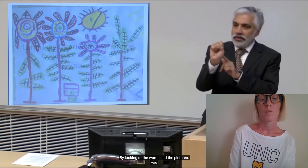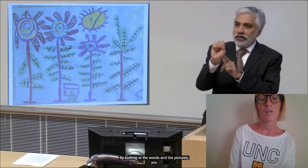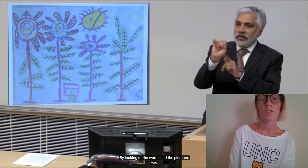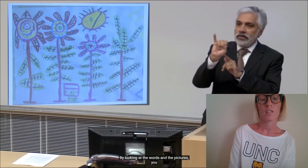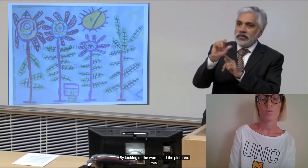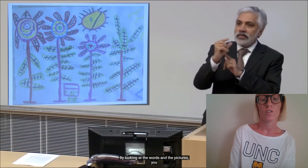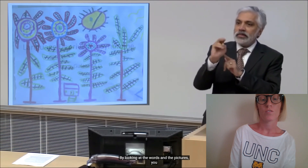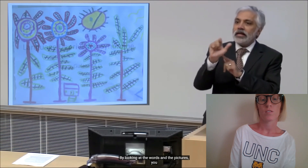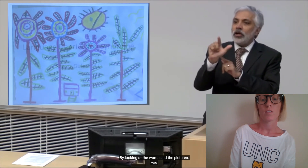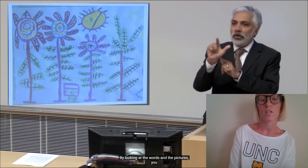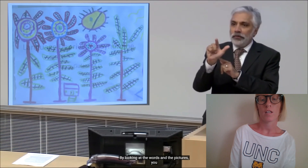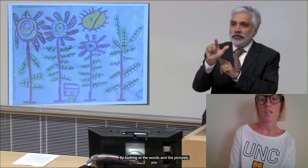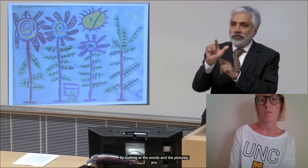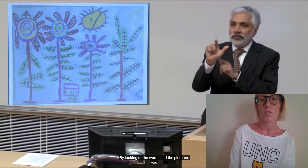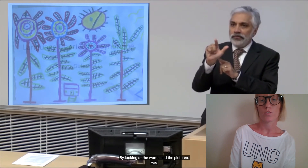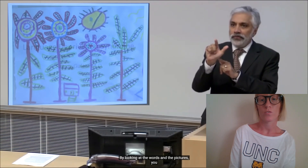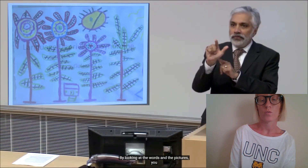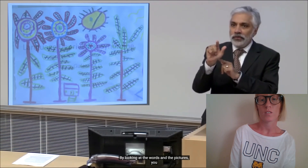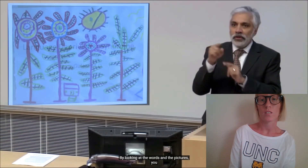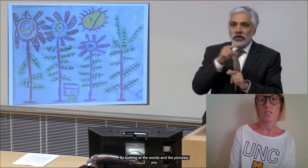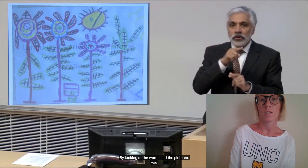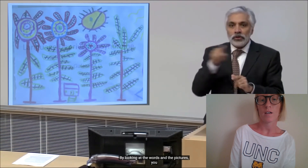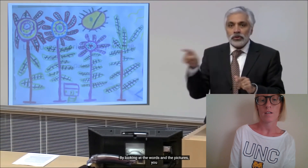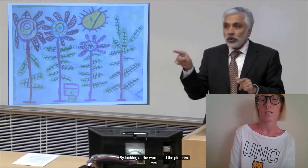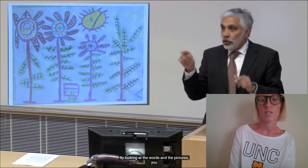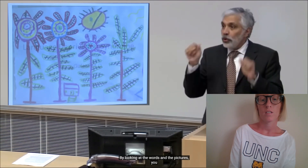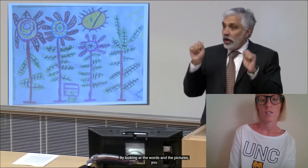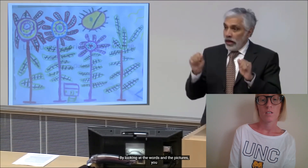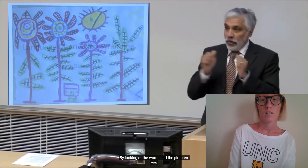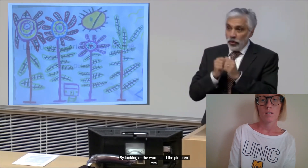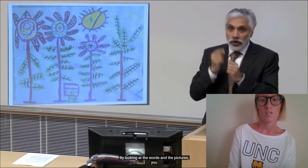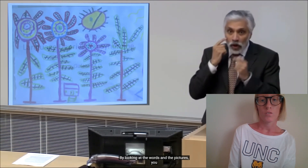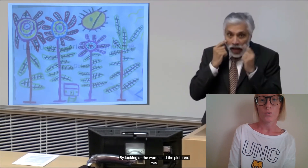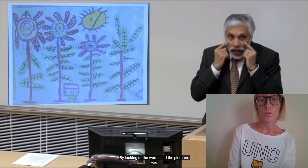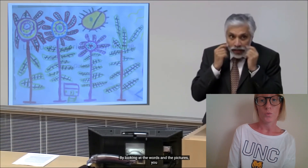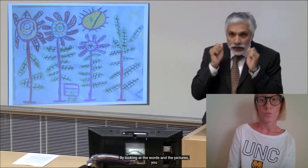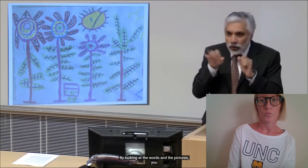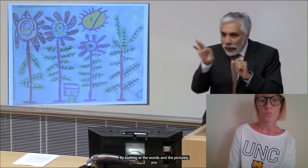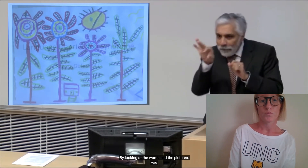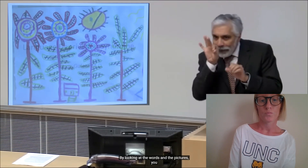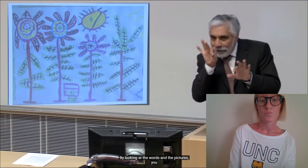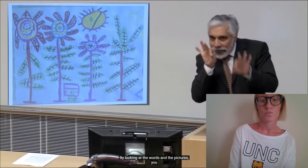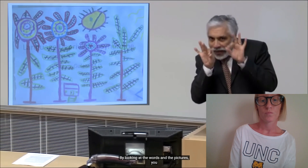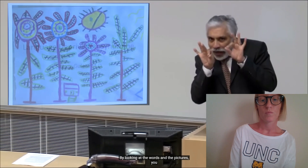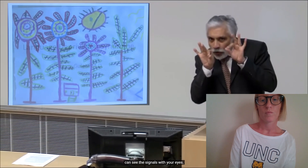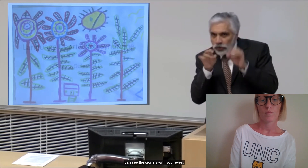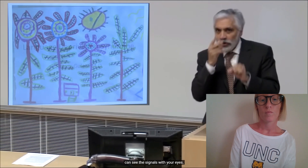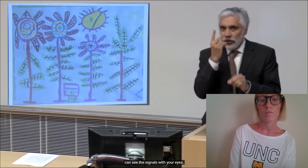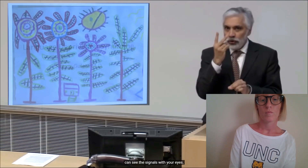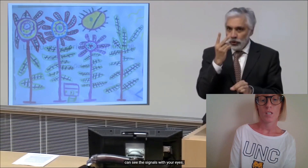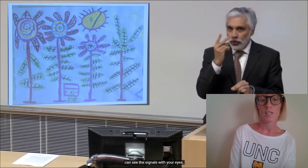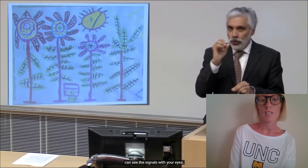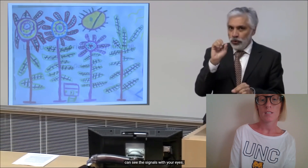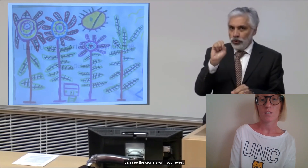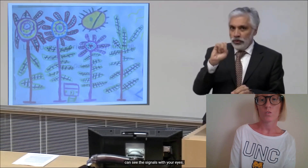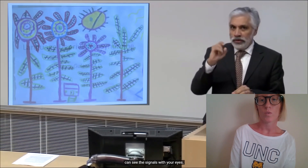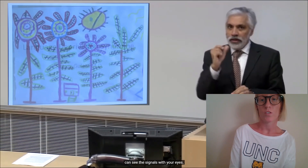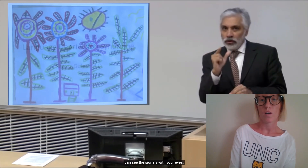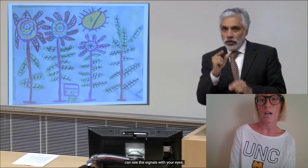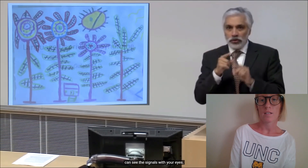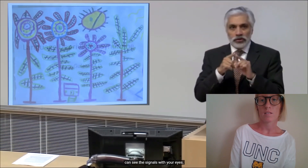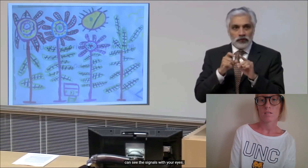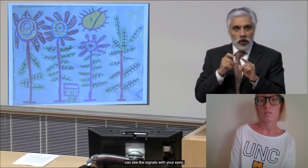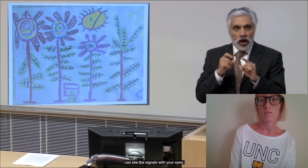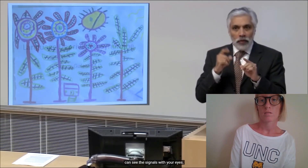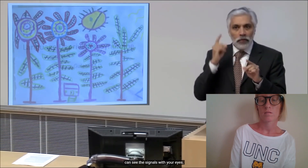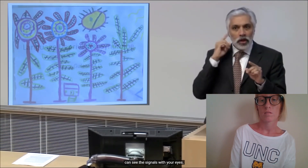the words and the pictures, you can see that you can see signals the